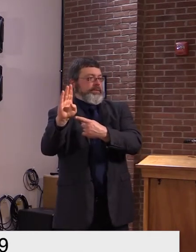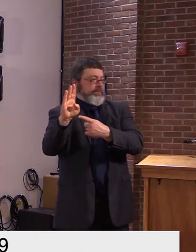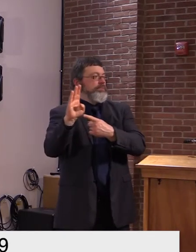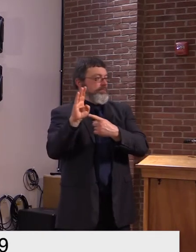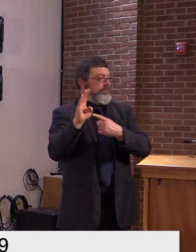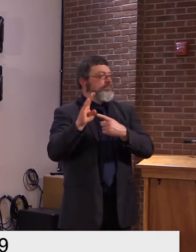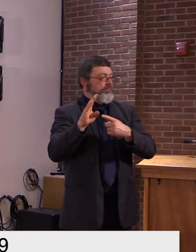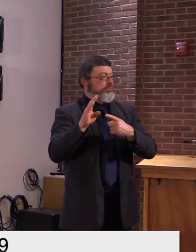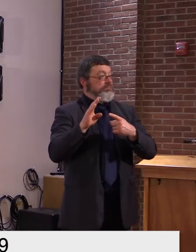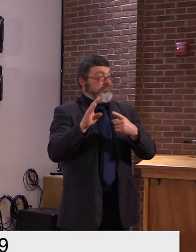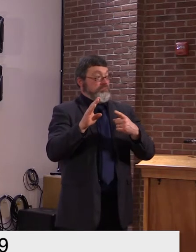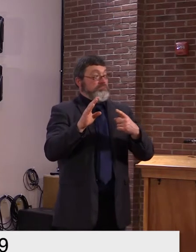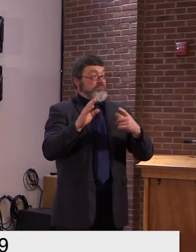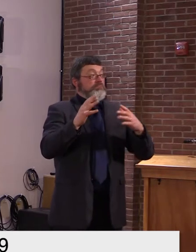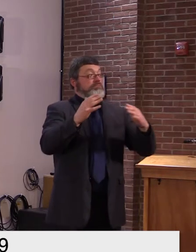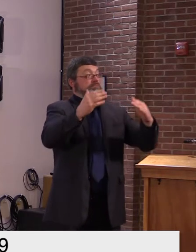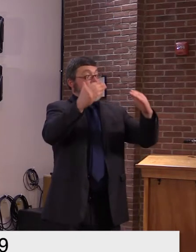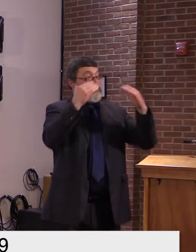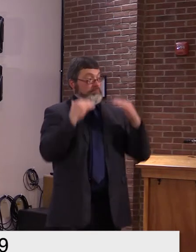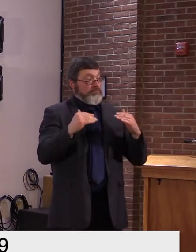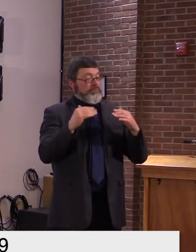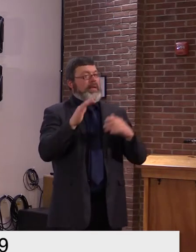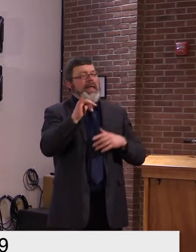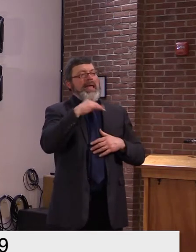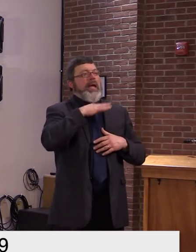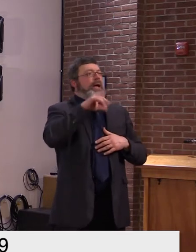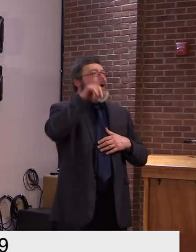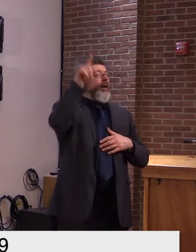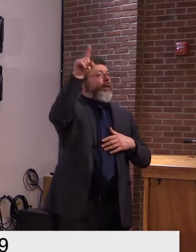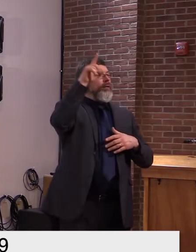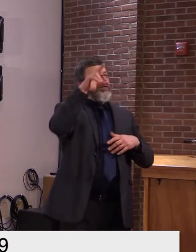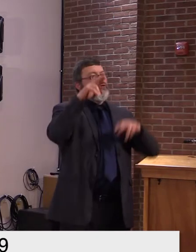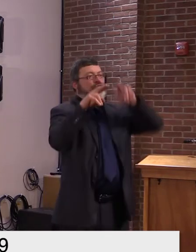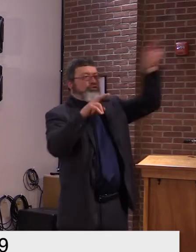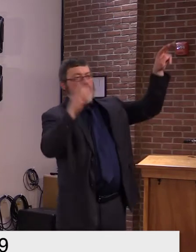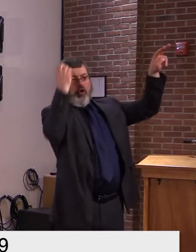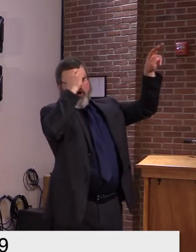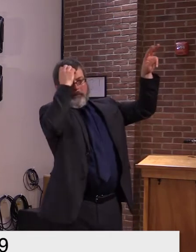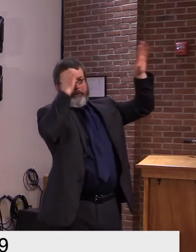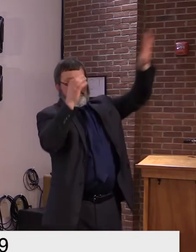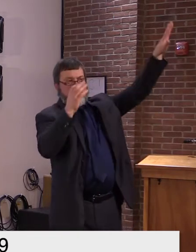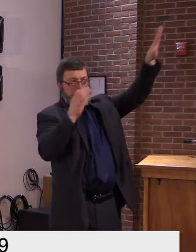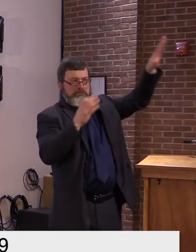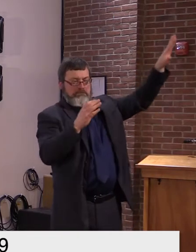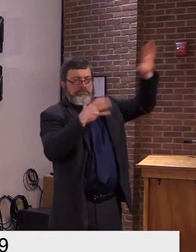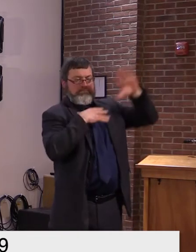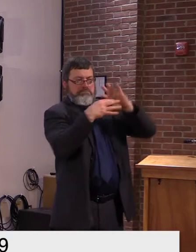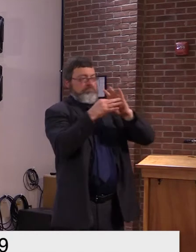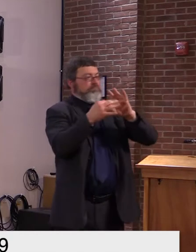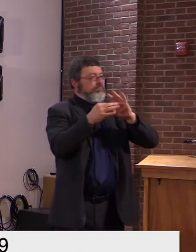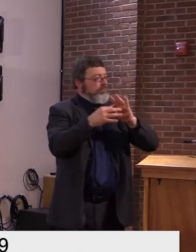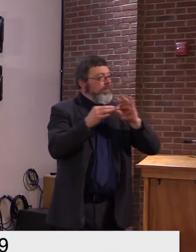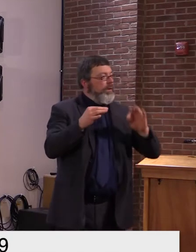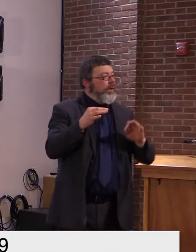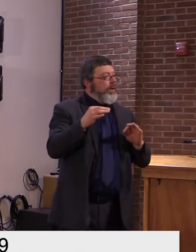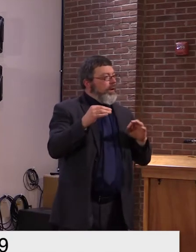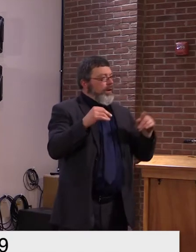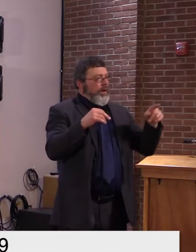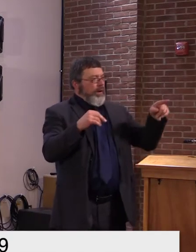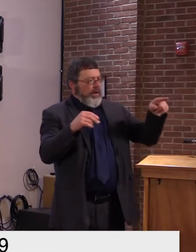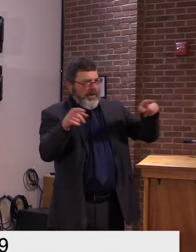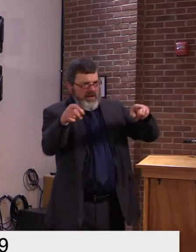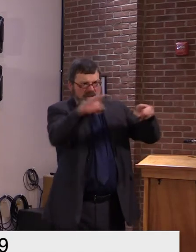labeled B117 that many scientists believe is 70% more contagious